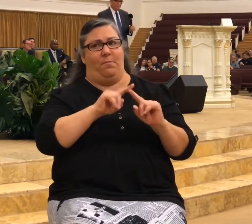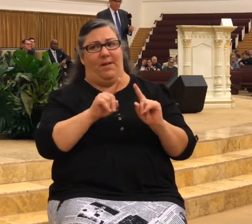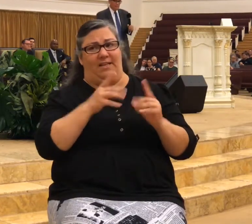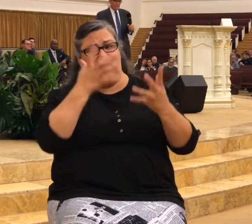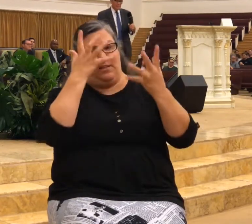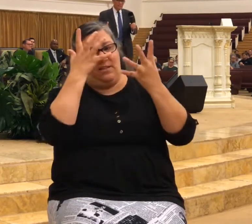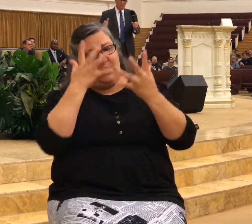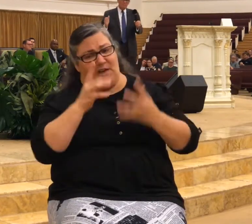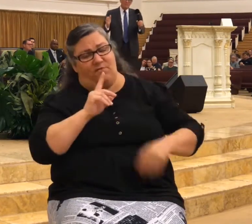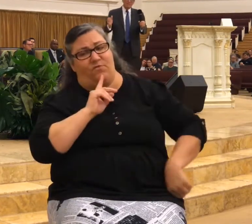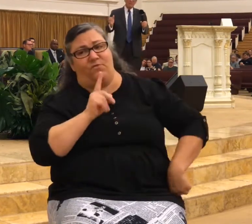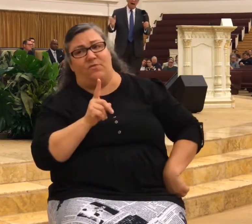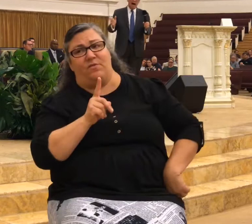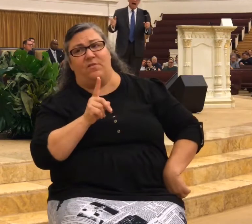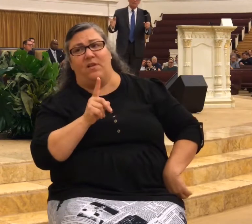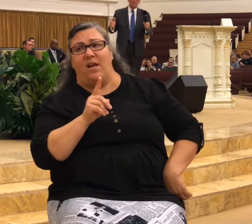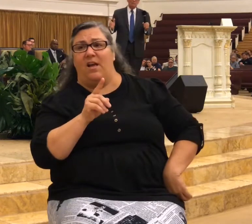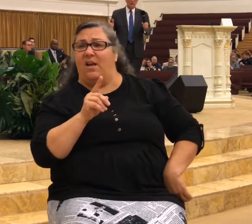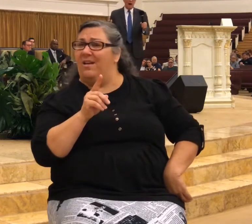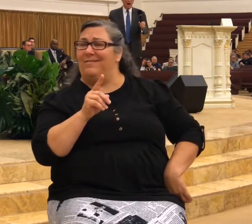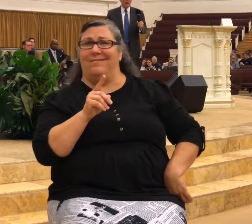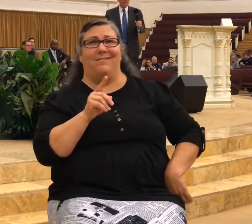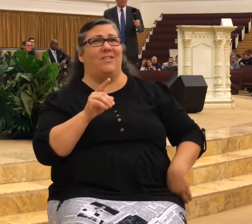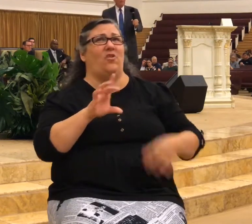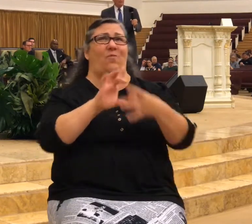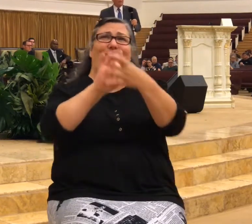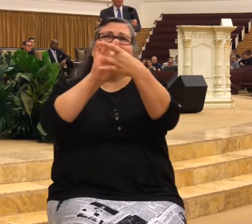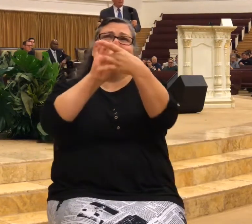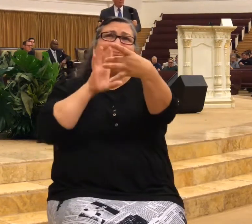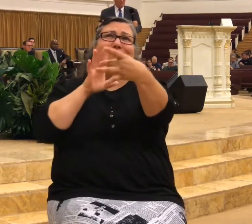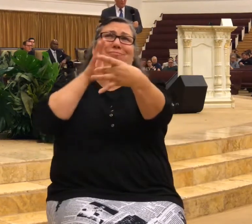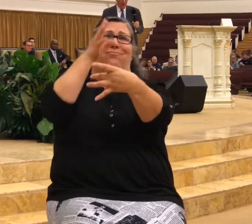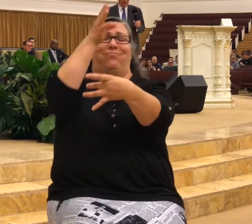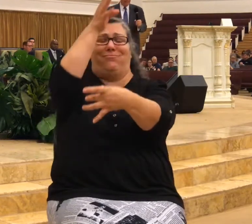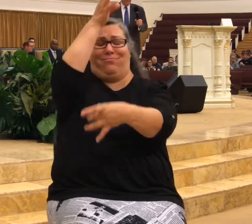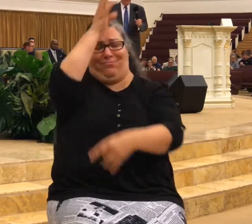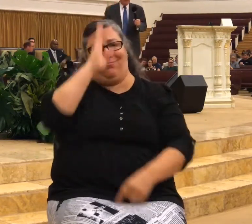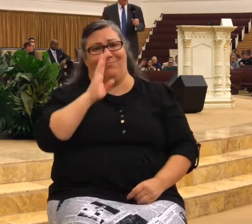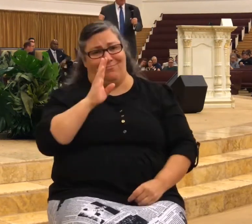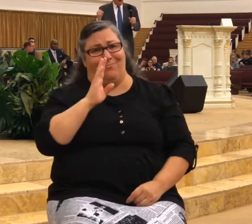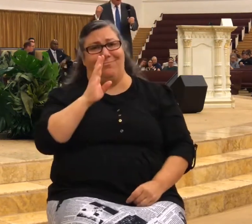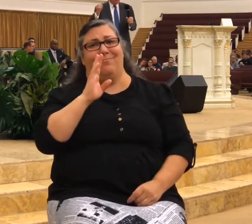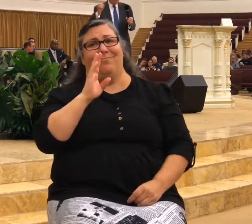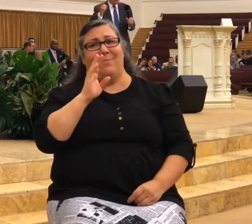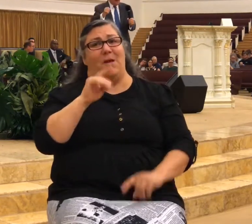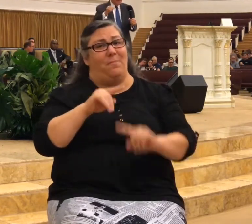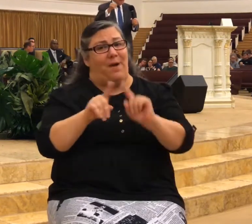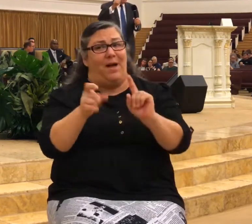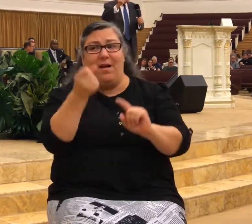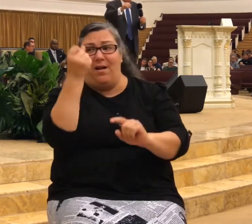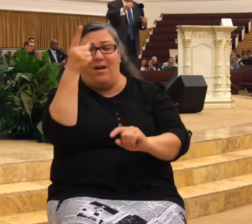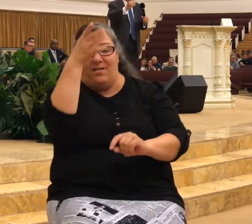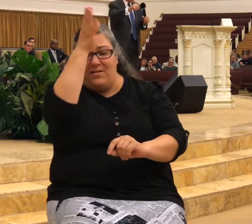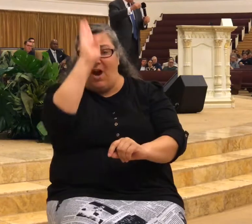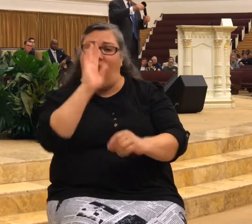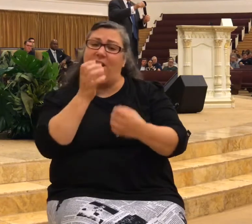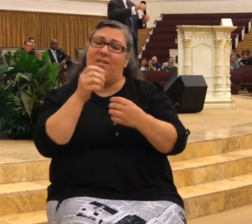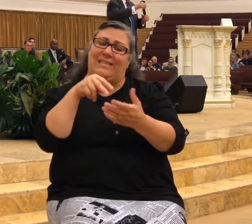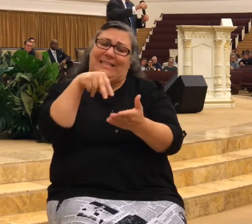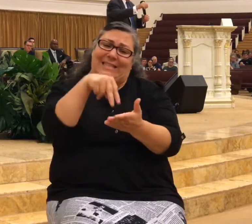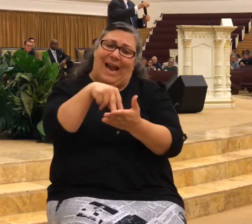reality is they're a million miles from God, except for the fact that God is standing